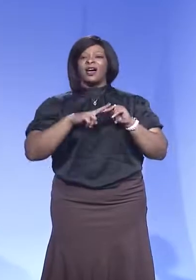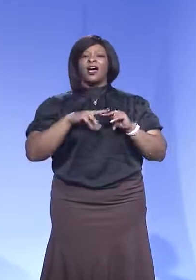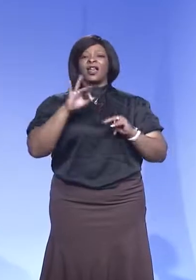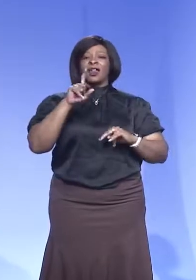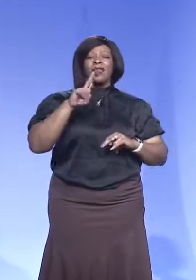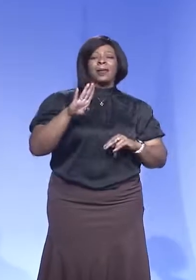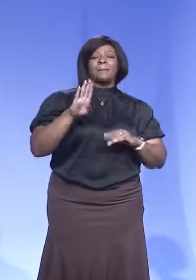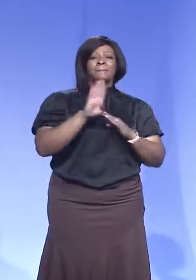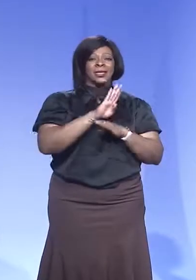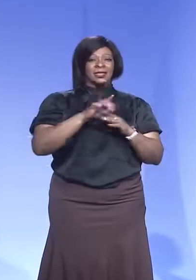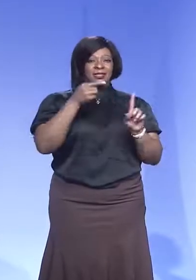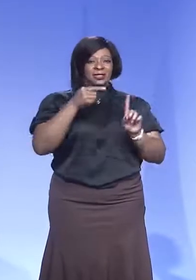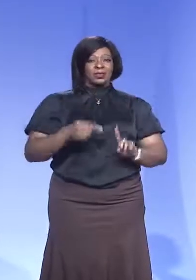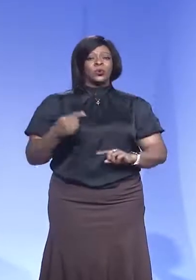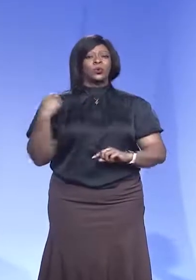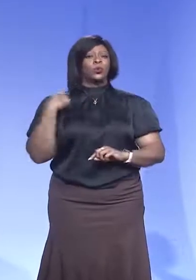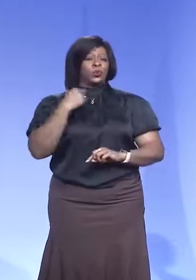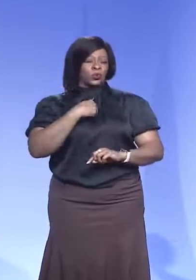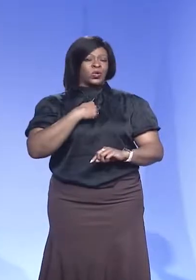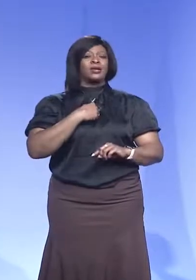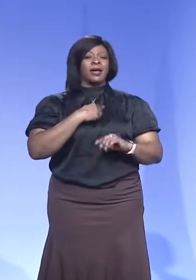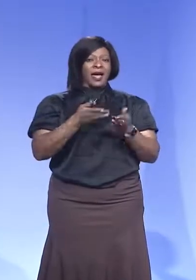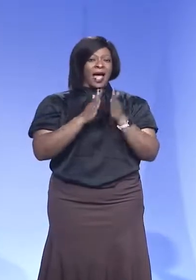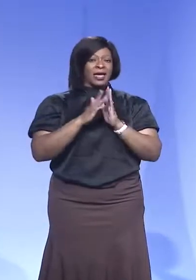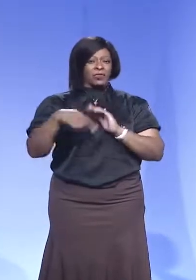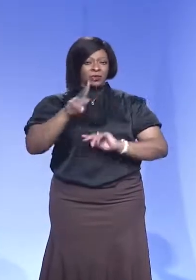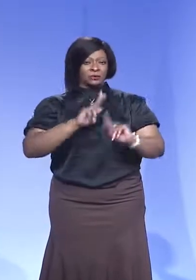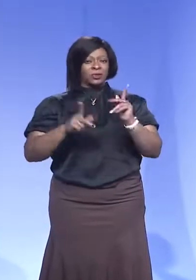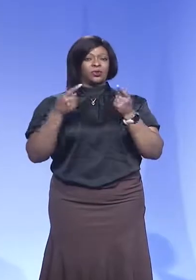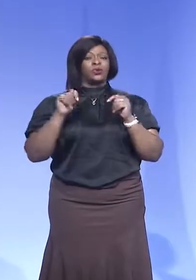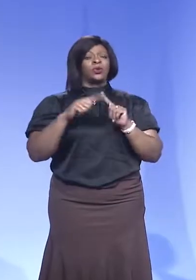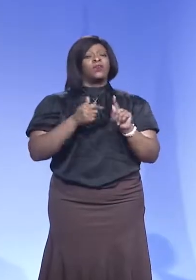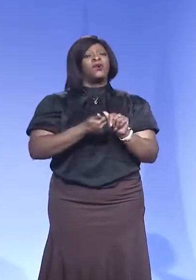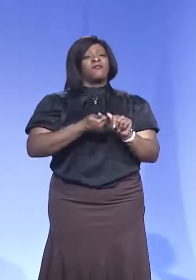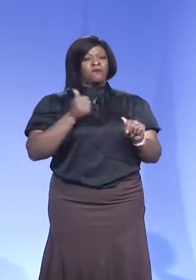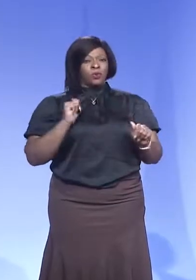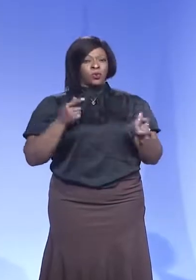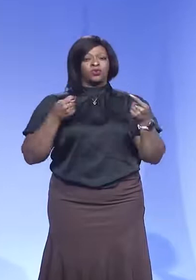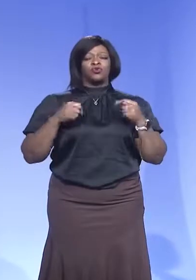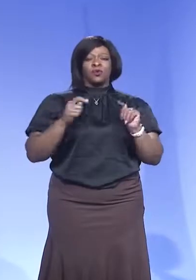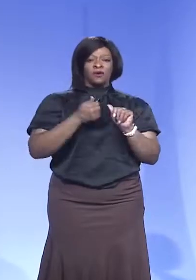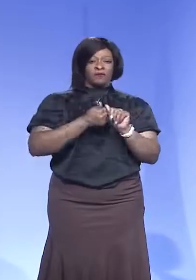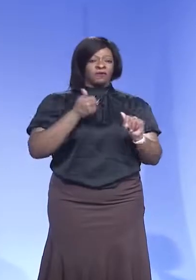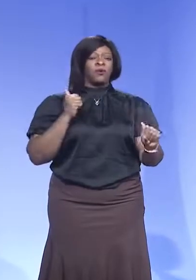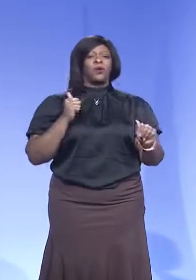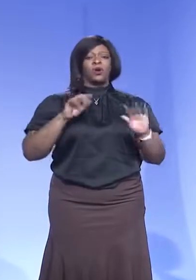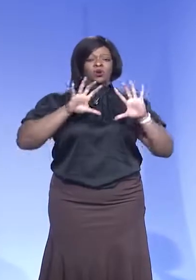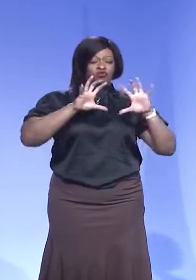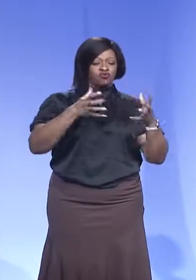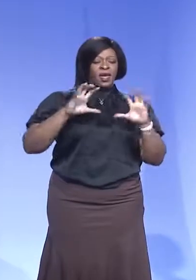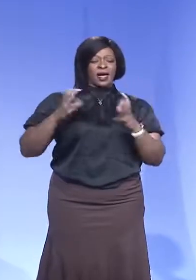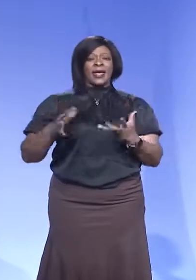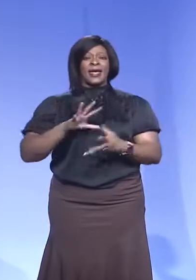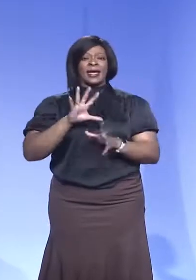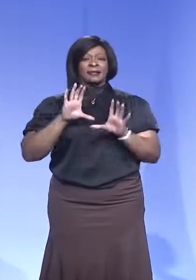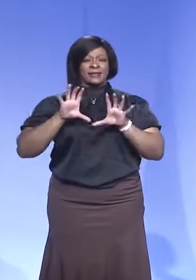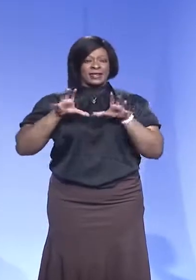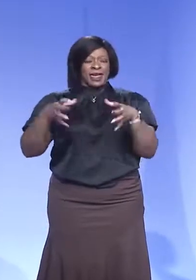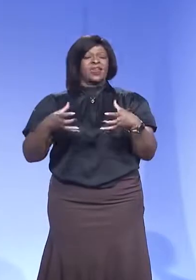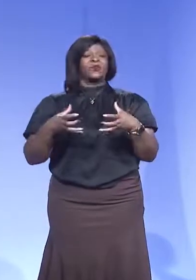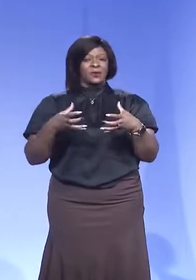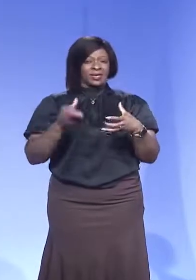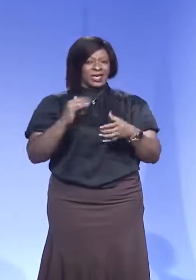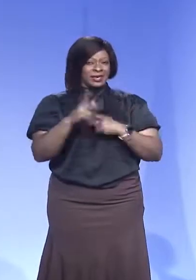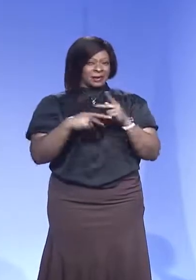of businesses that we are asking that people try to avoid crowding and gathering.